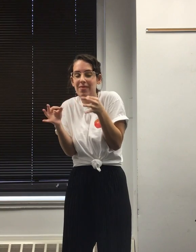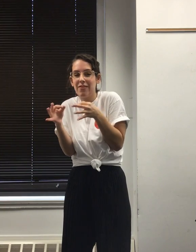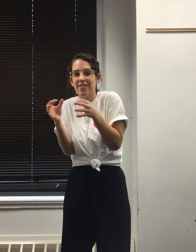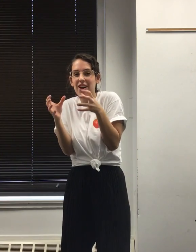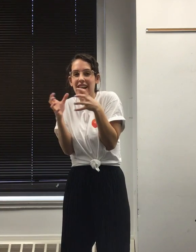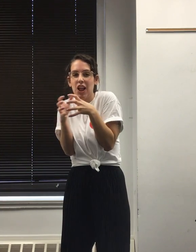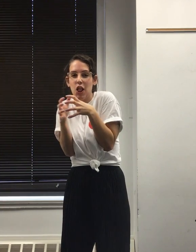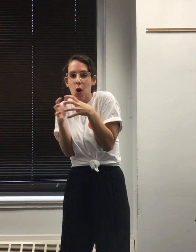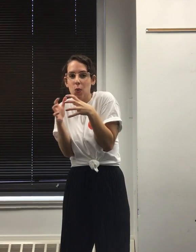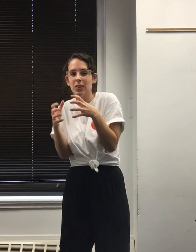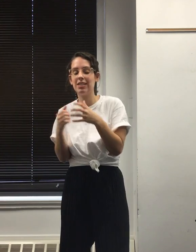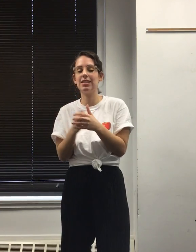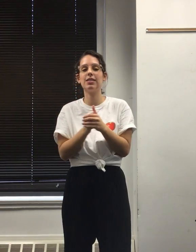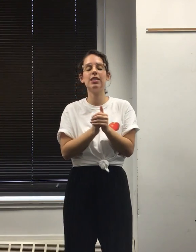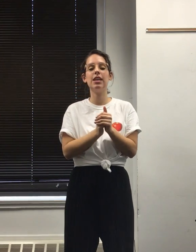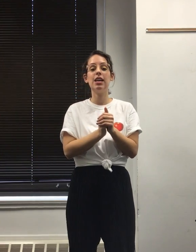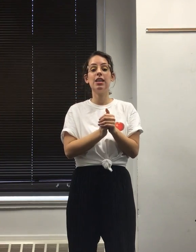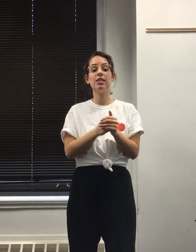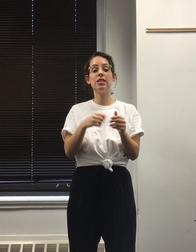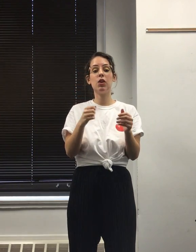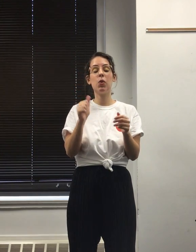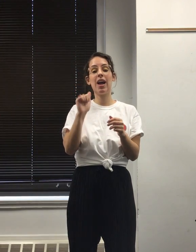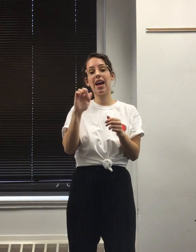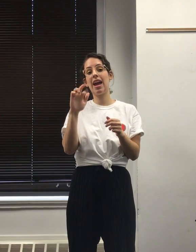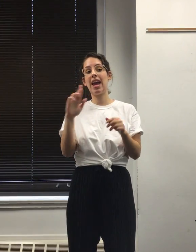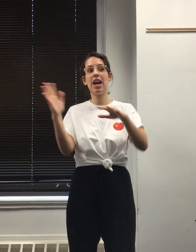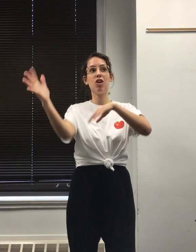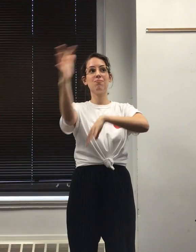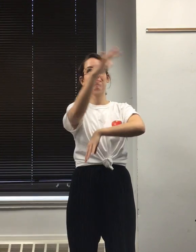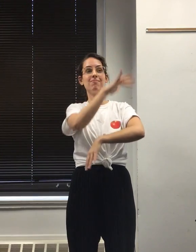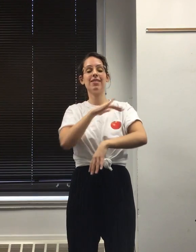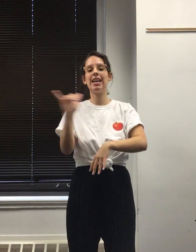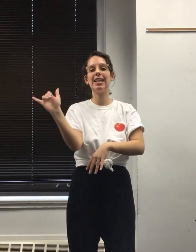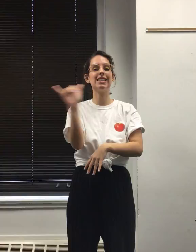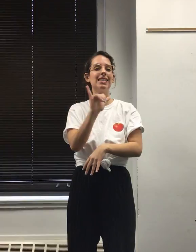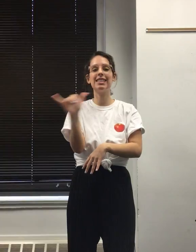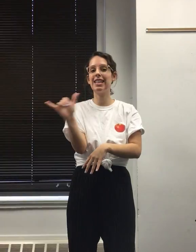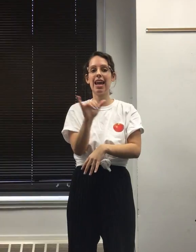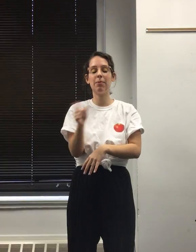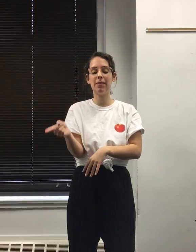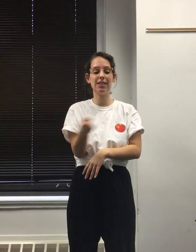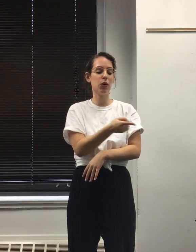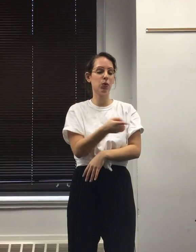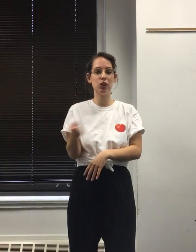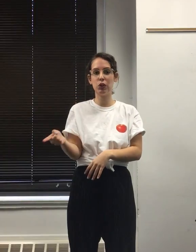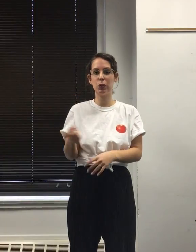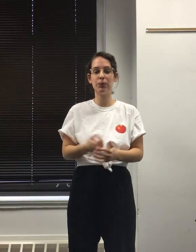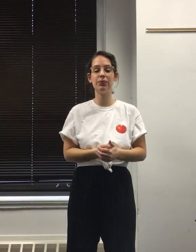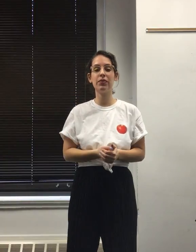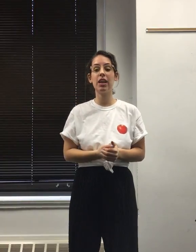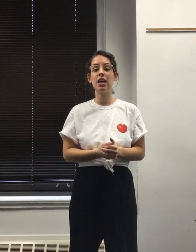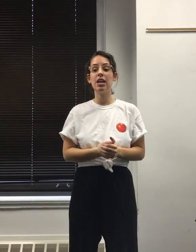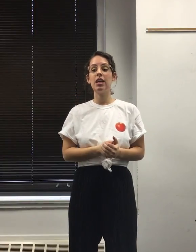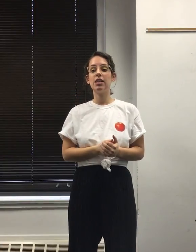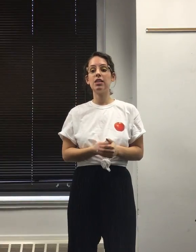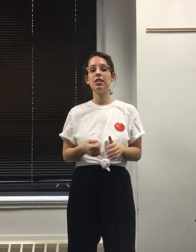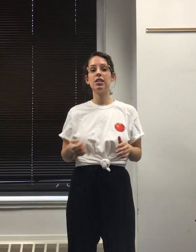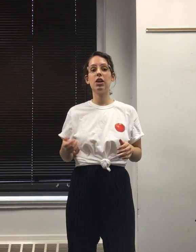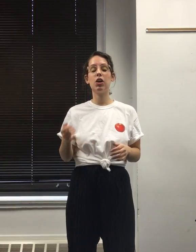air molecules, they're the same way. The warmer the air, the faster those air molecules are moving, and the more space there is between the air